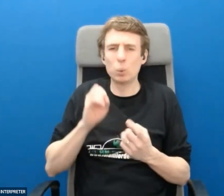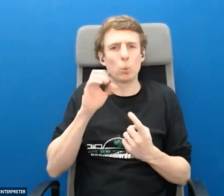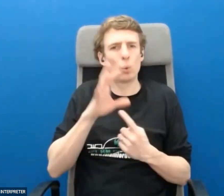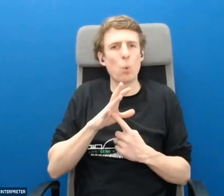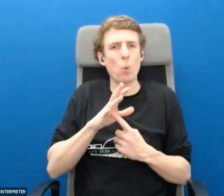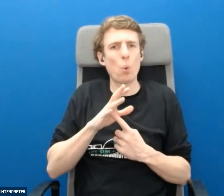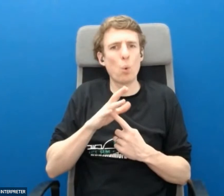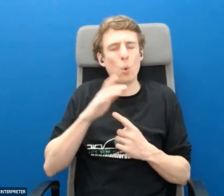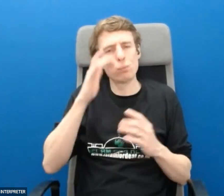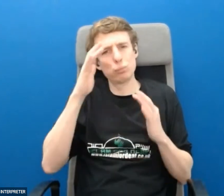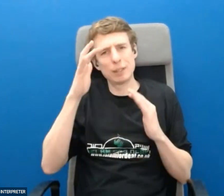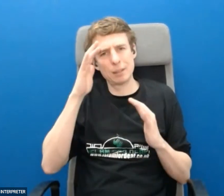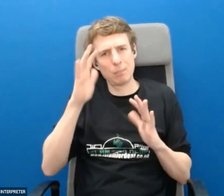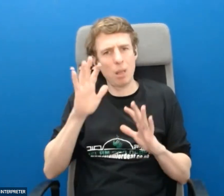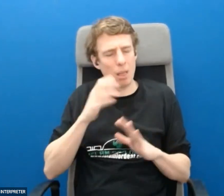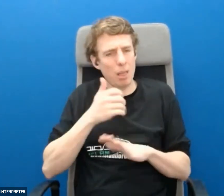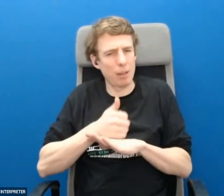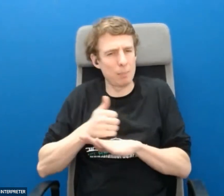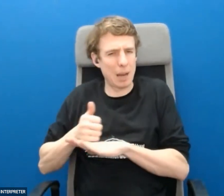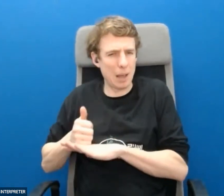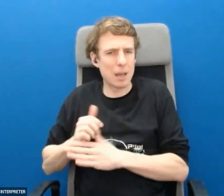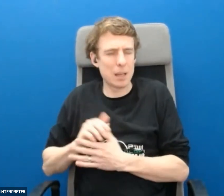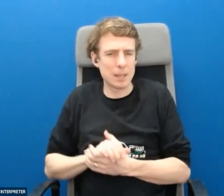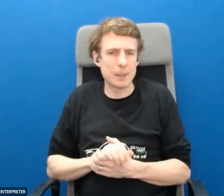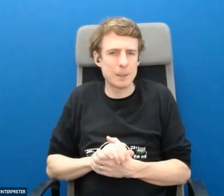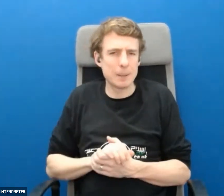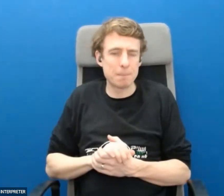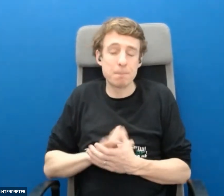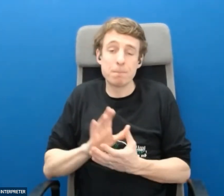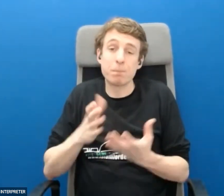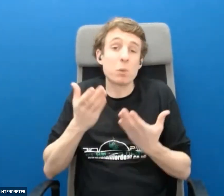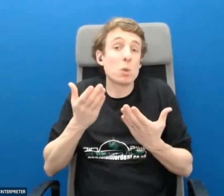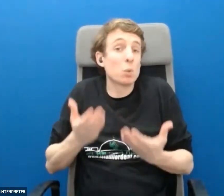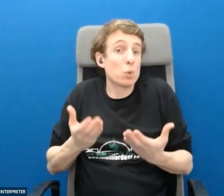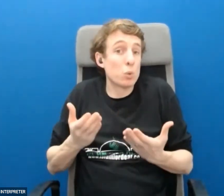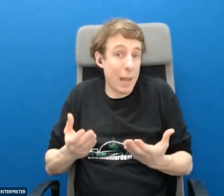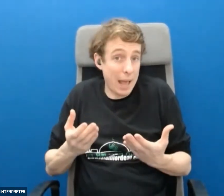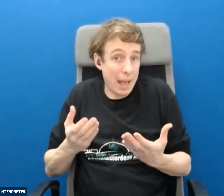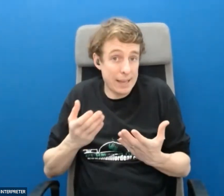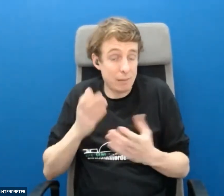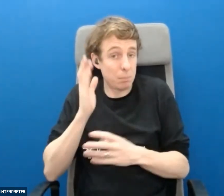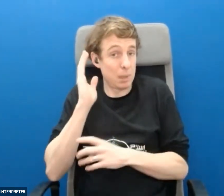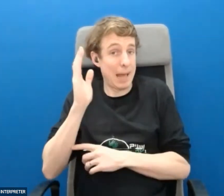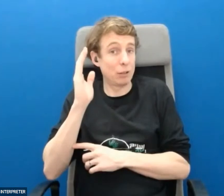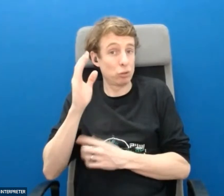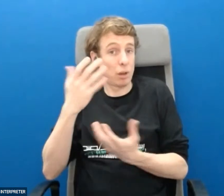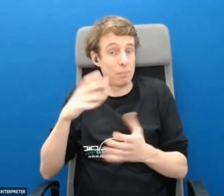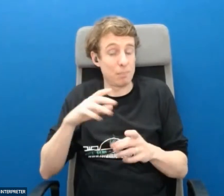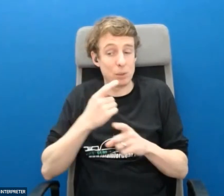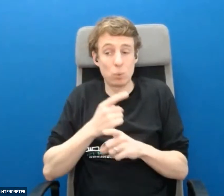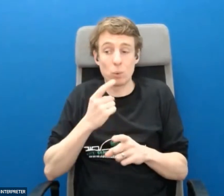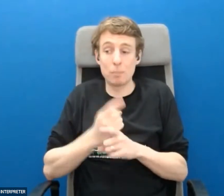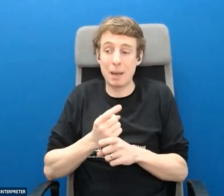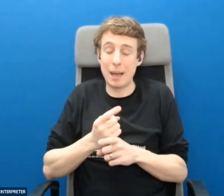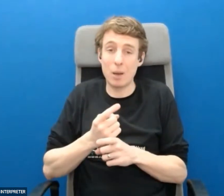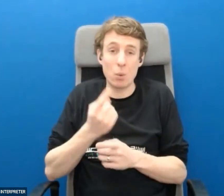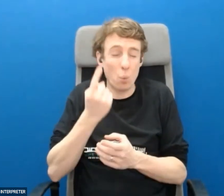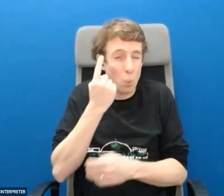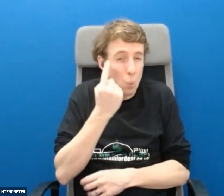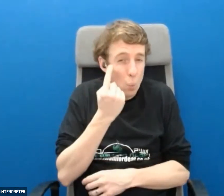taken this week have been the fact that the religion of Allah, the Most High, and the belief of the messengers is